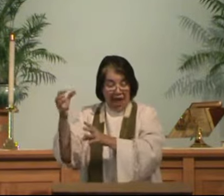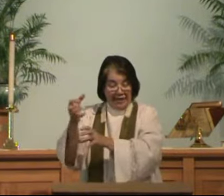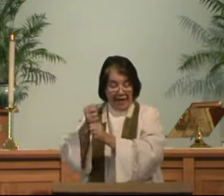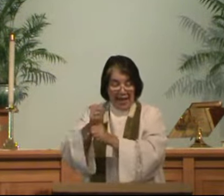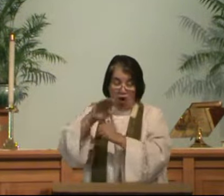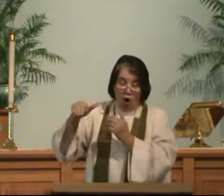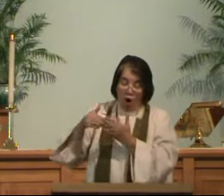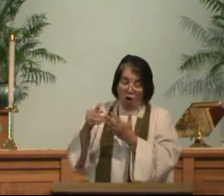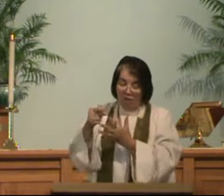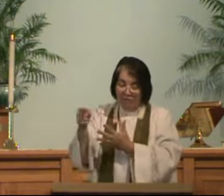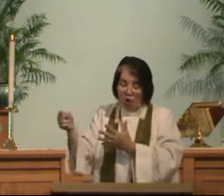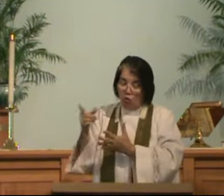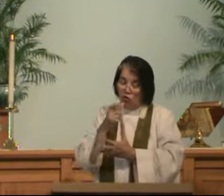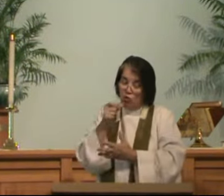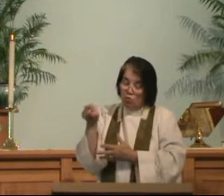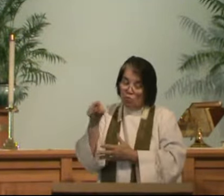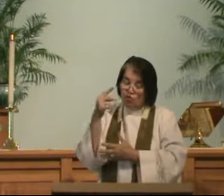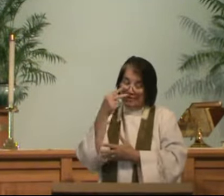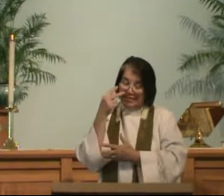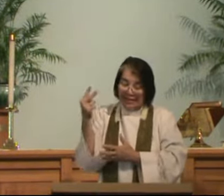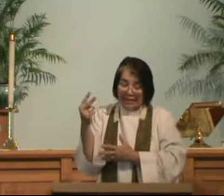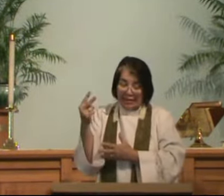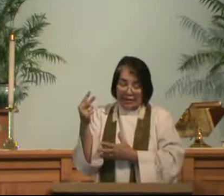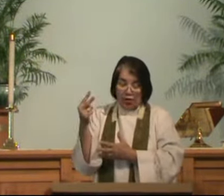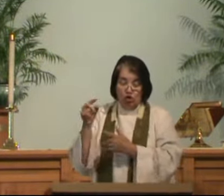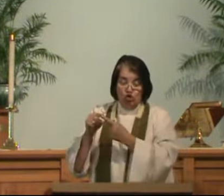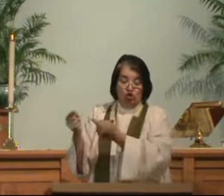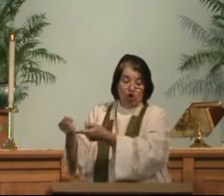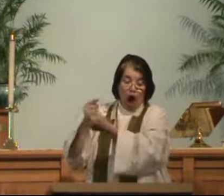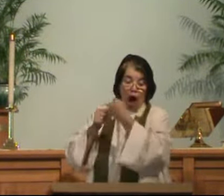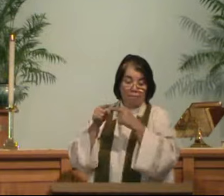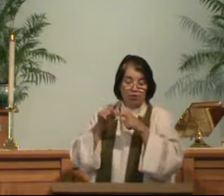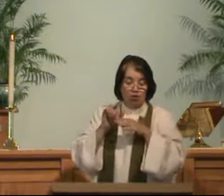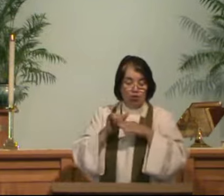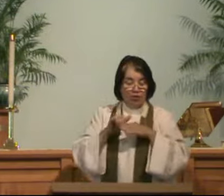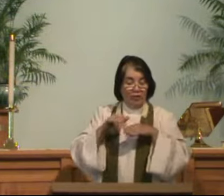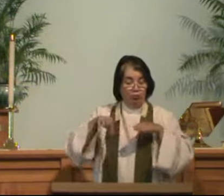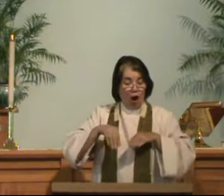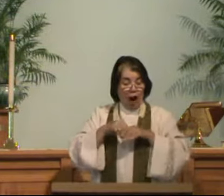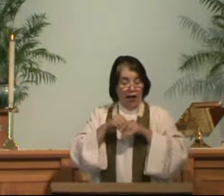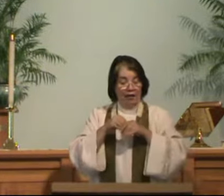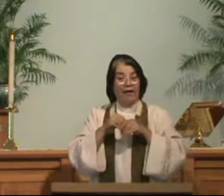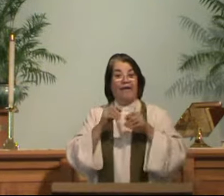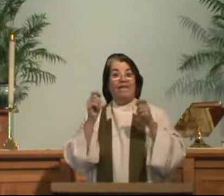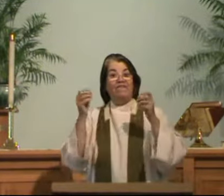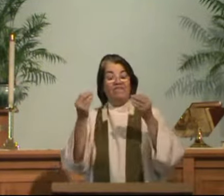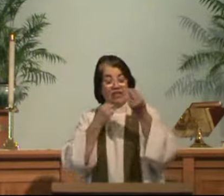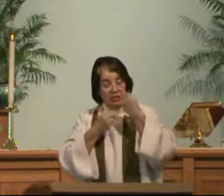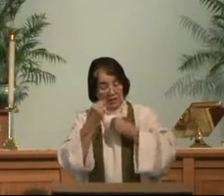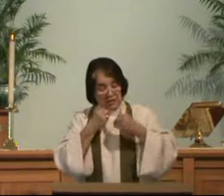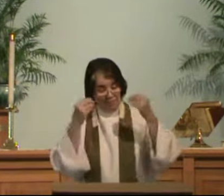and get all of those whom you see to come to the bride feast.'